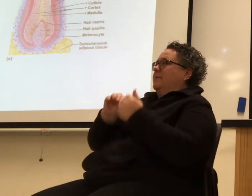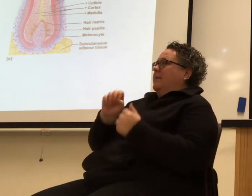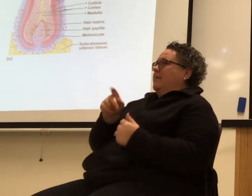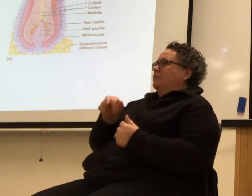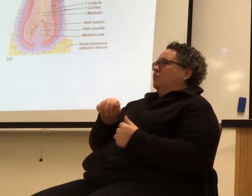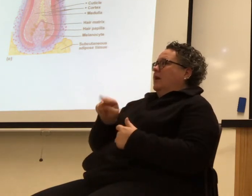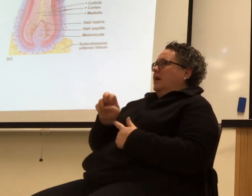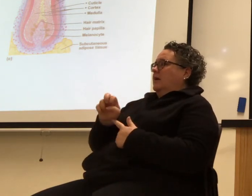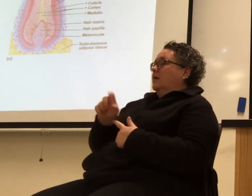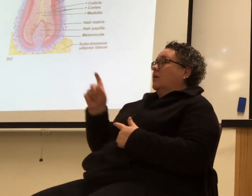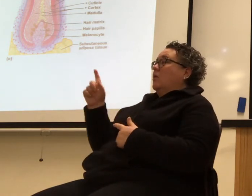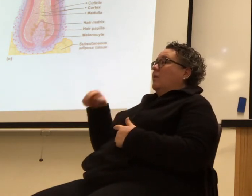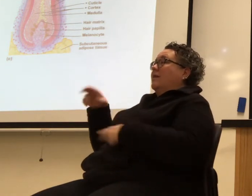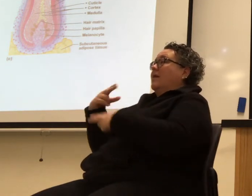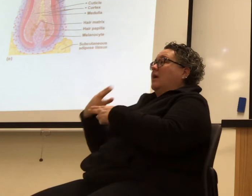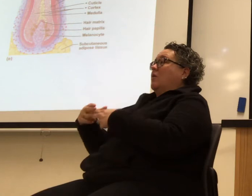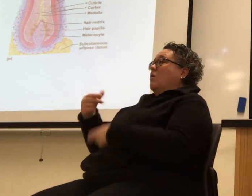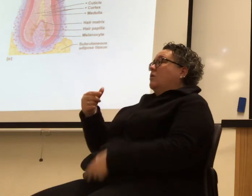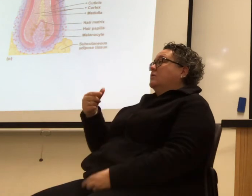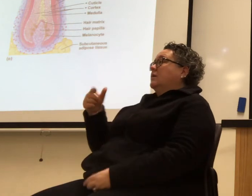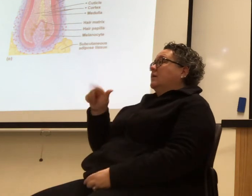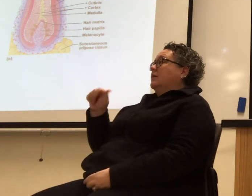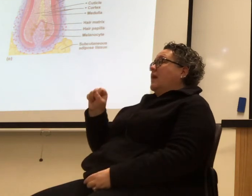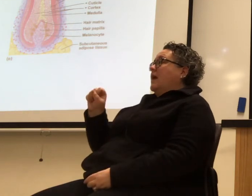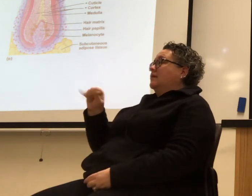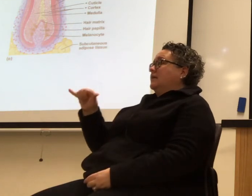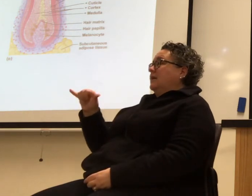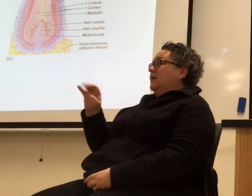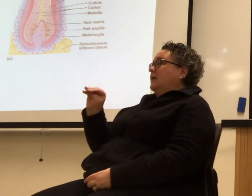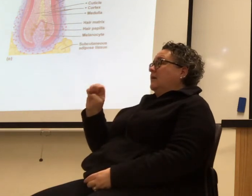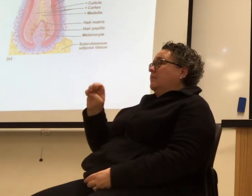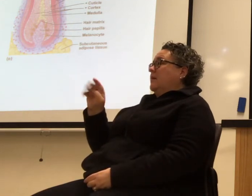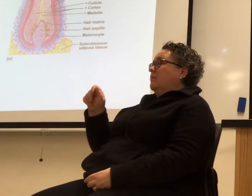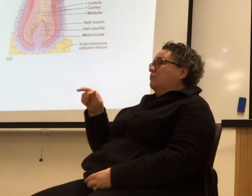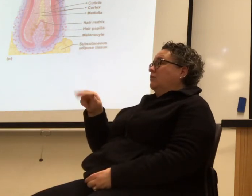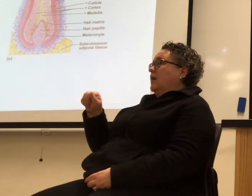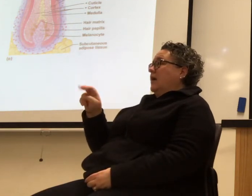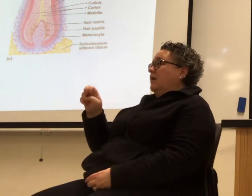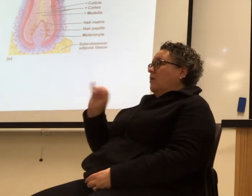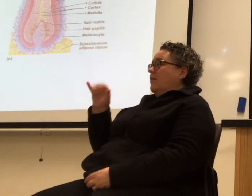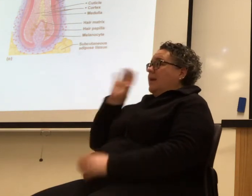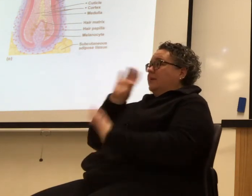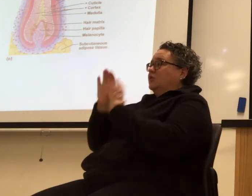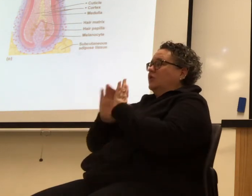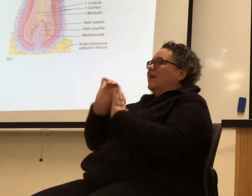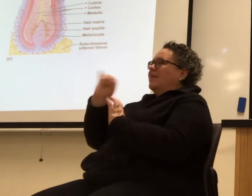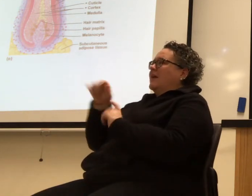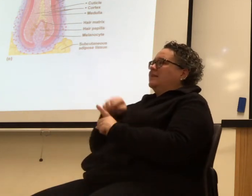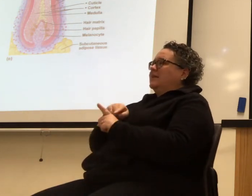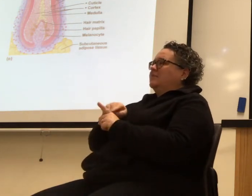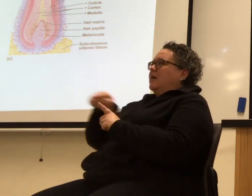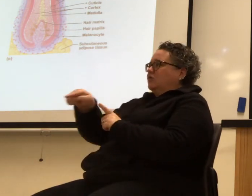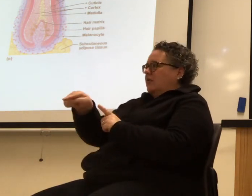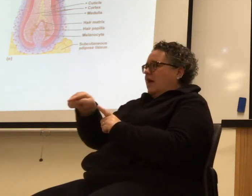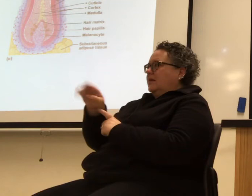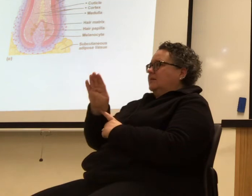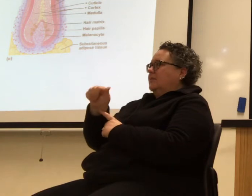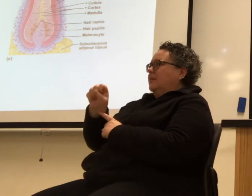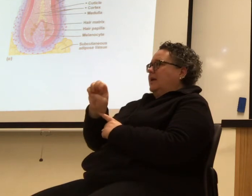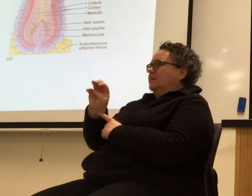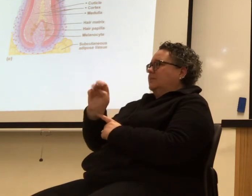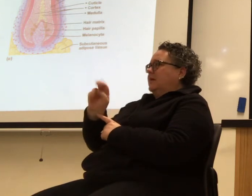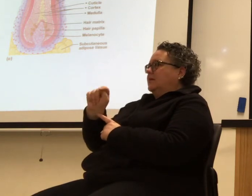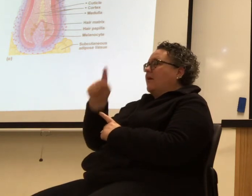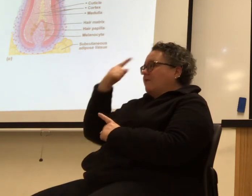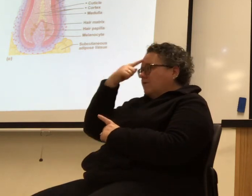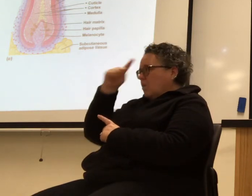what they call glassy membrane on the figure is a specialized basement membrane for the hair